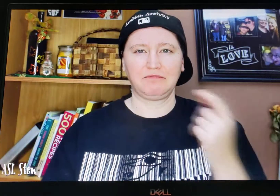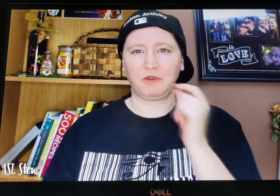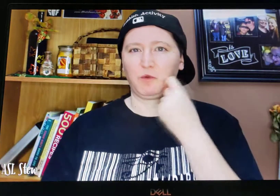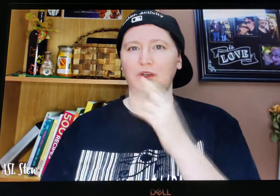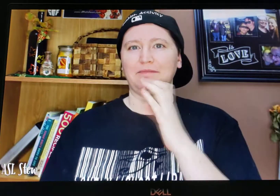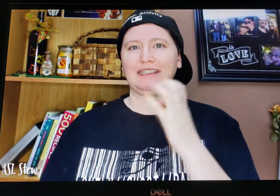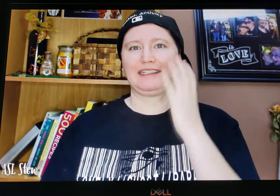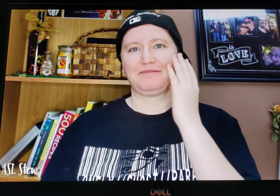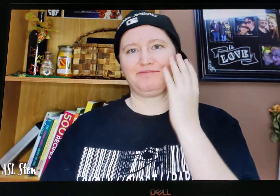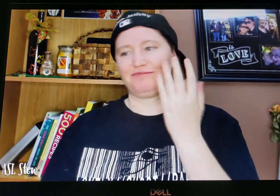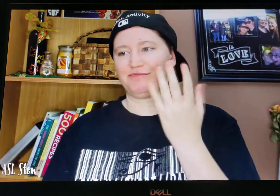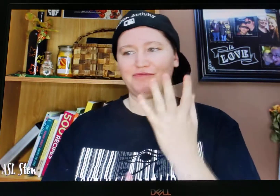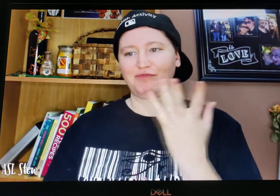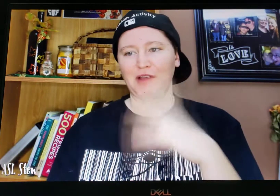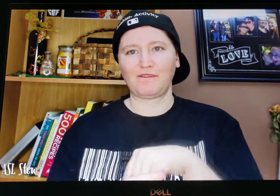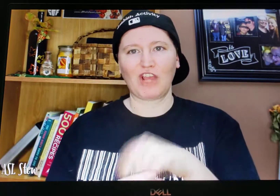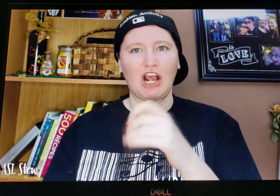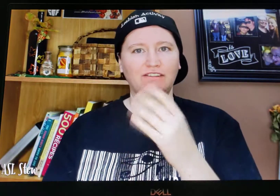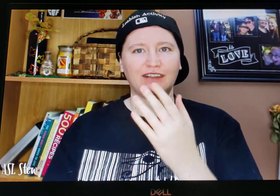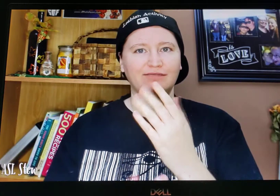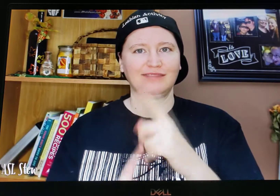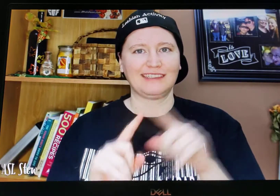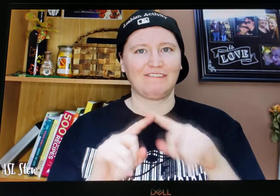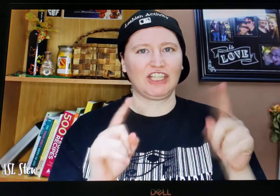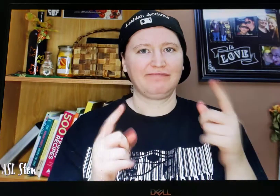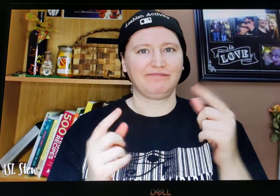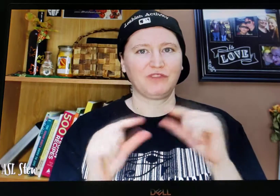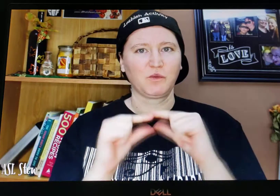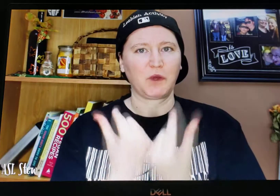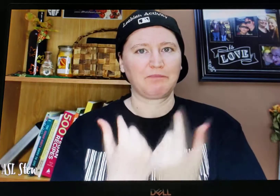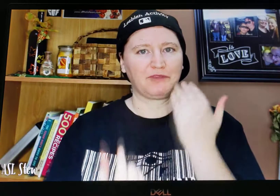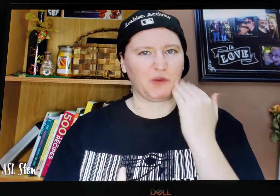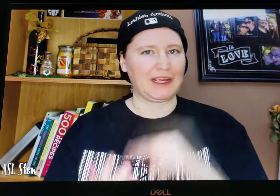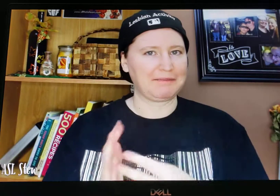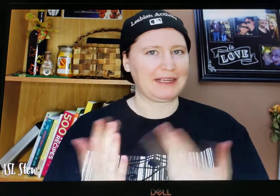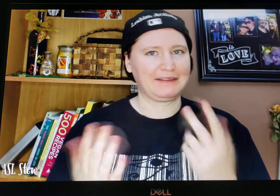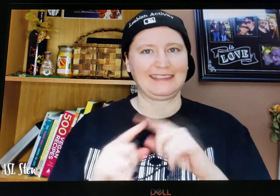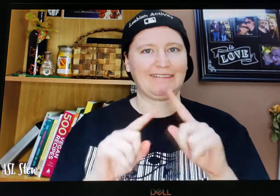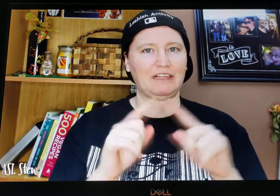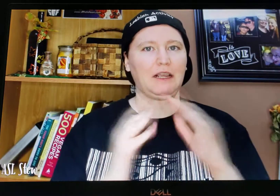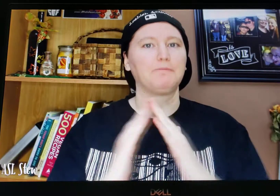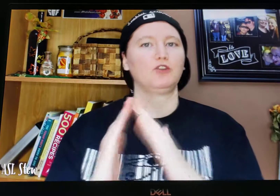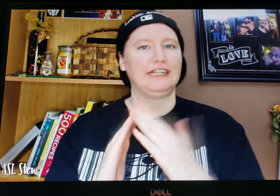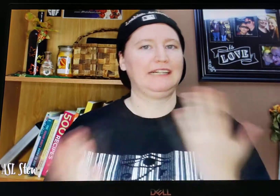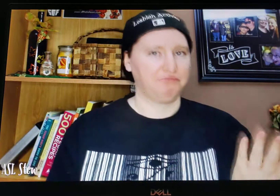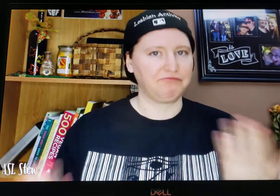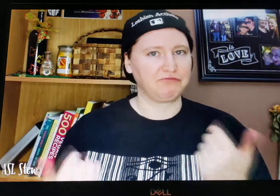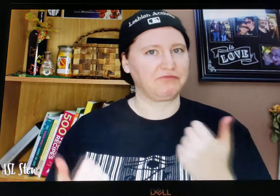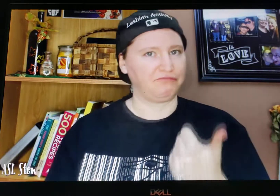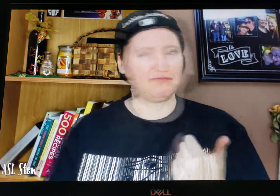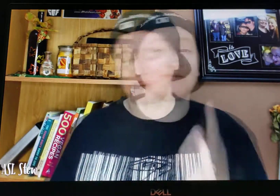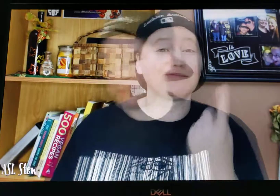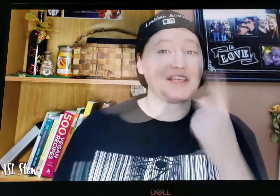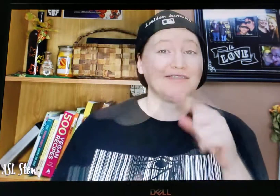like me. It's really cool being a part of such a diverse group of people and a diverse